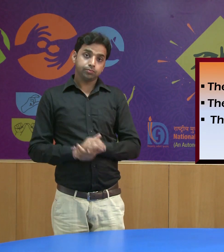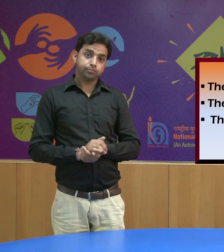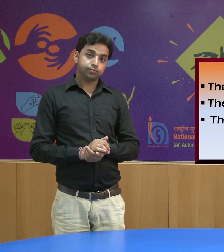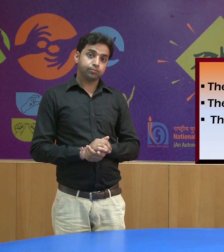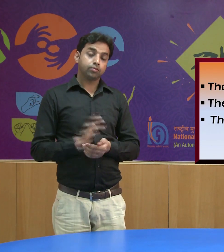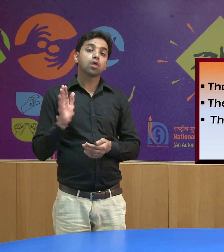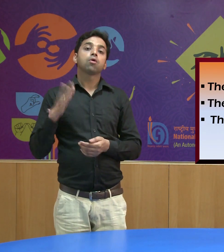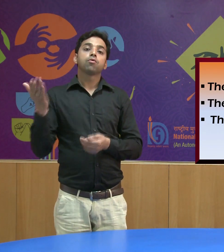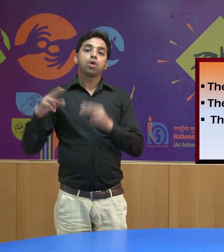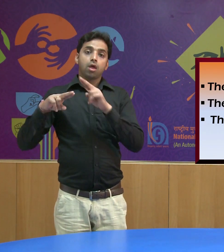France,